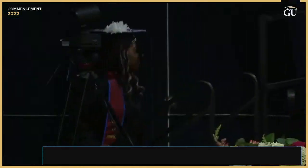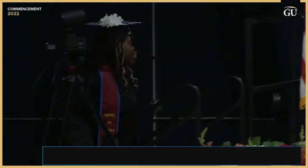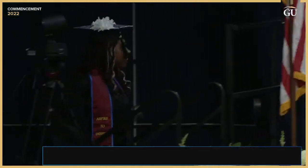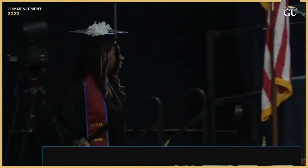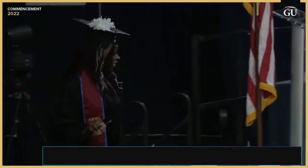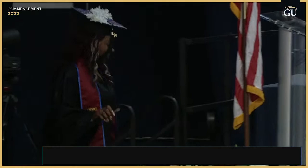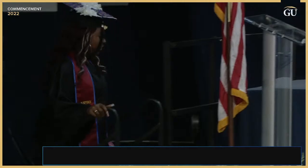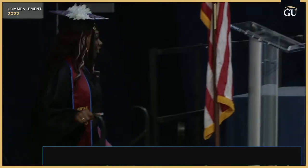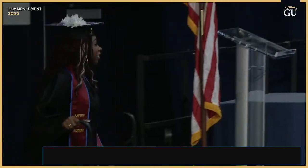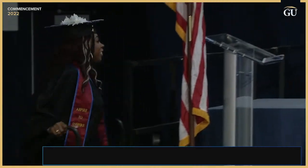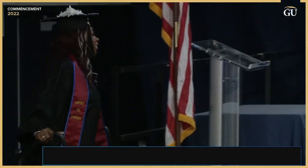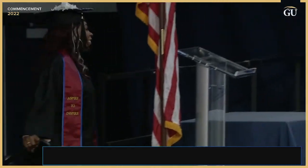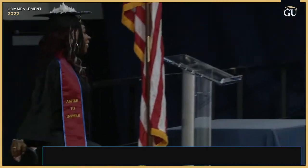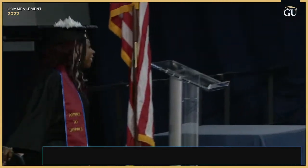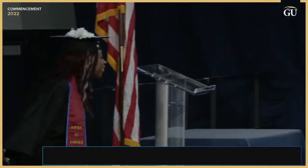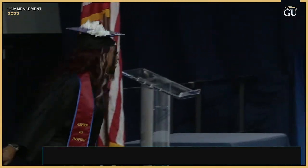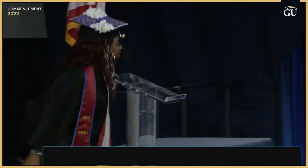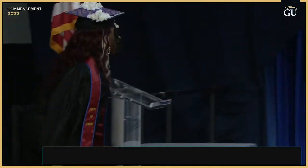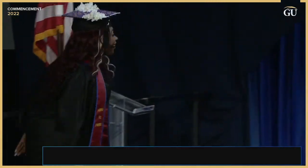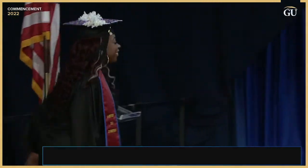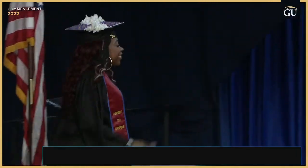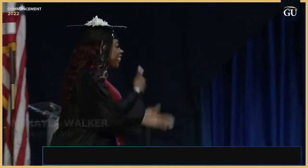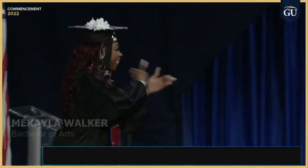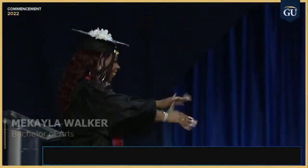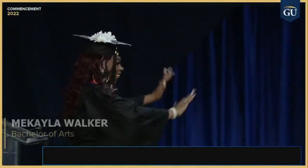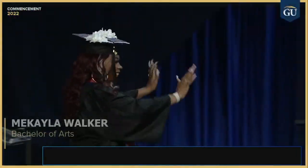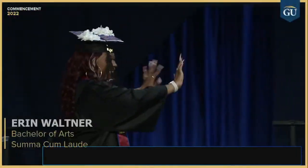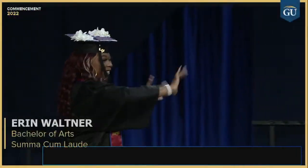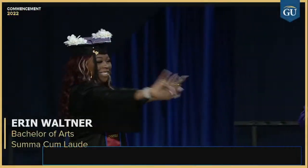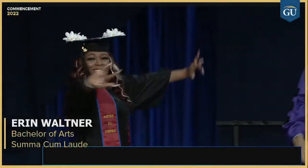Michaela Walker, Bachelor of Arts.